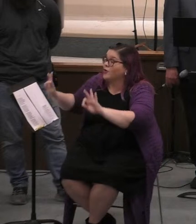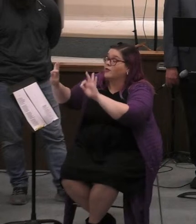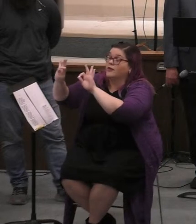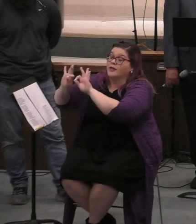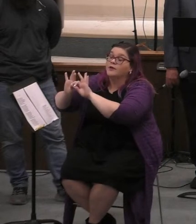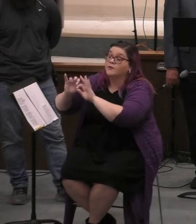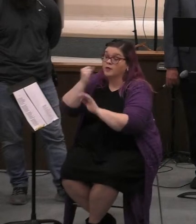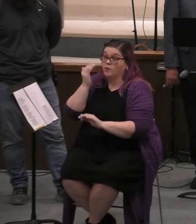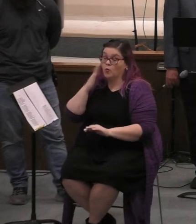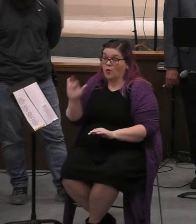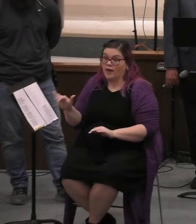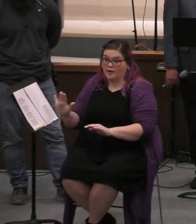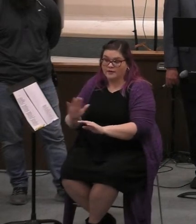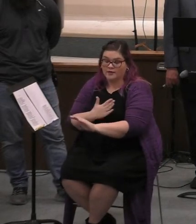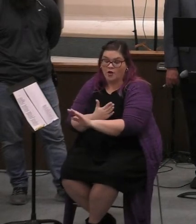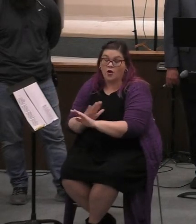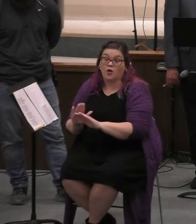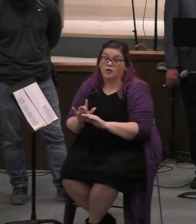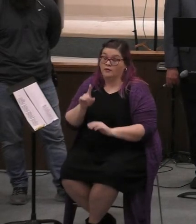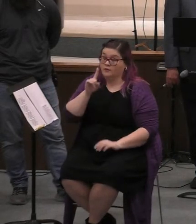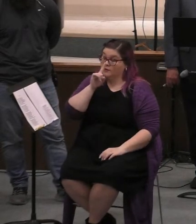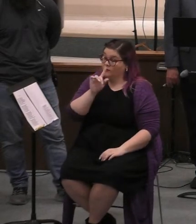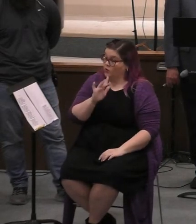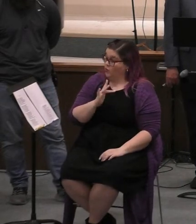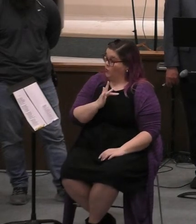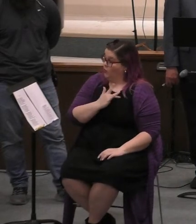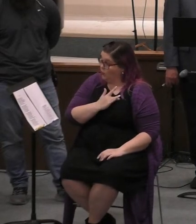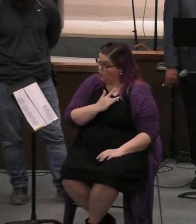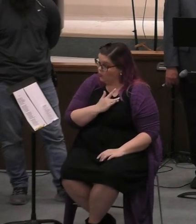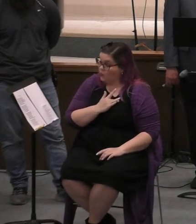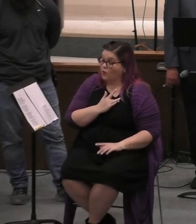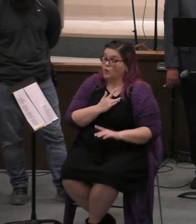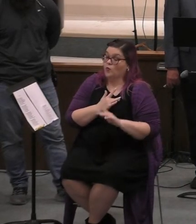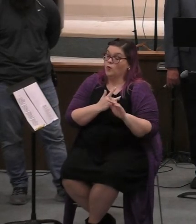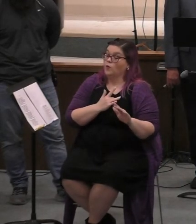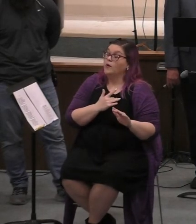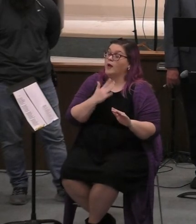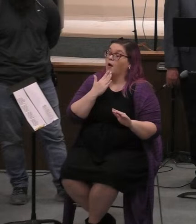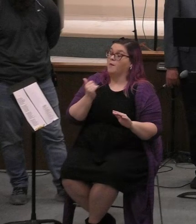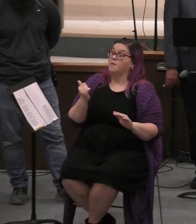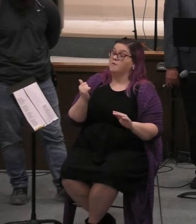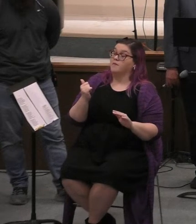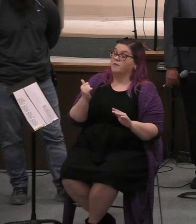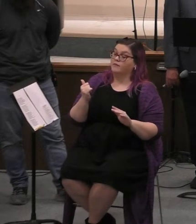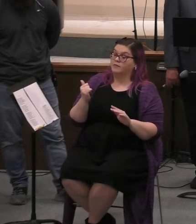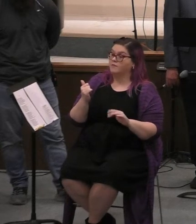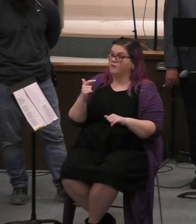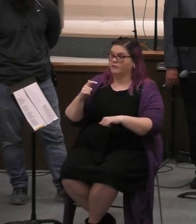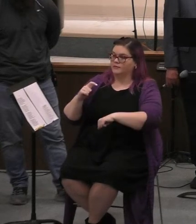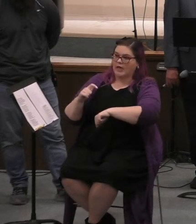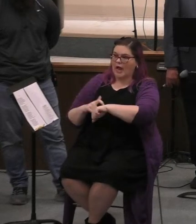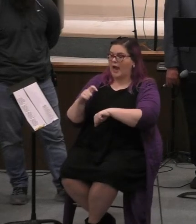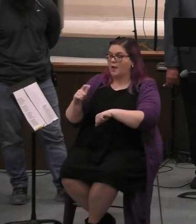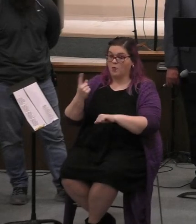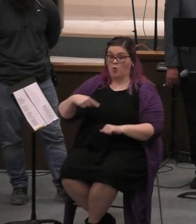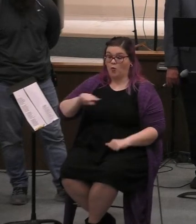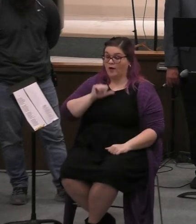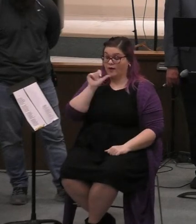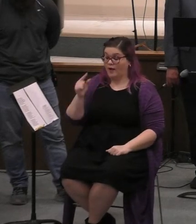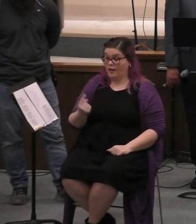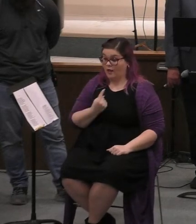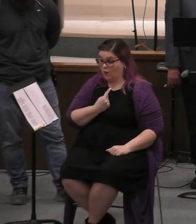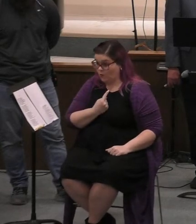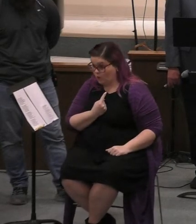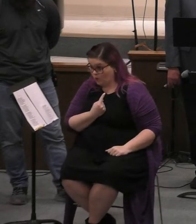song, if you know that song. And it was a very moving, but again, kind of the highlight of what I'm trying to say. We are not